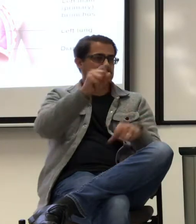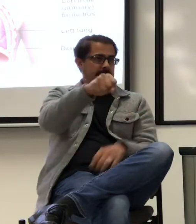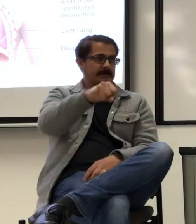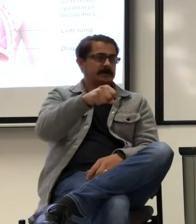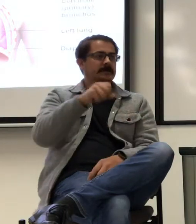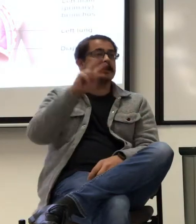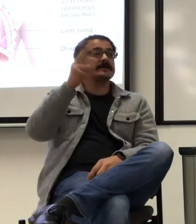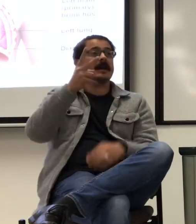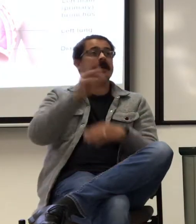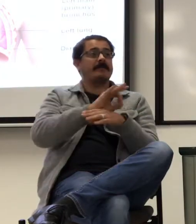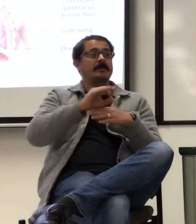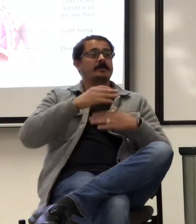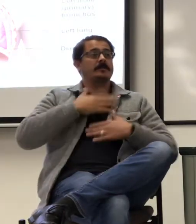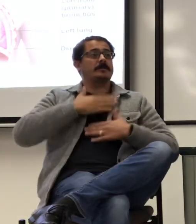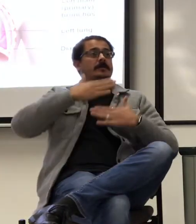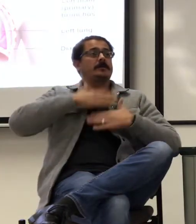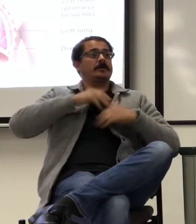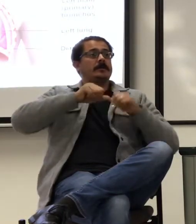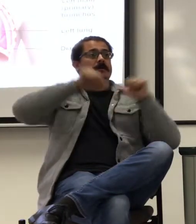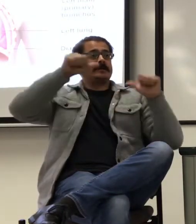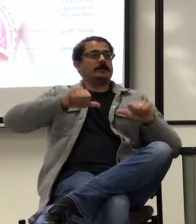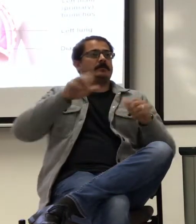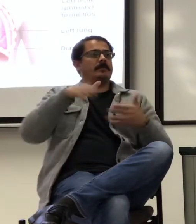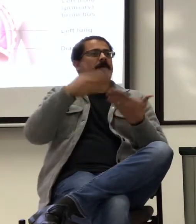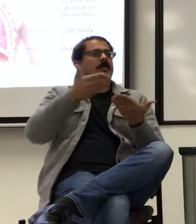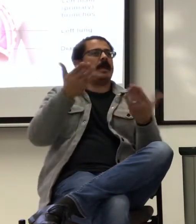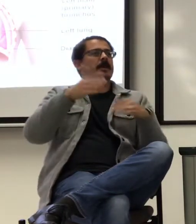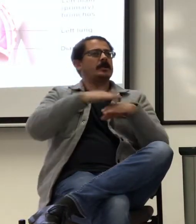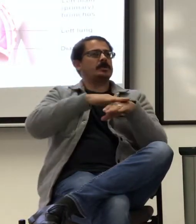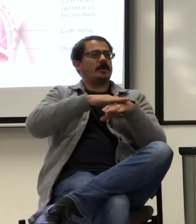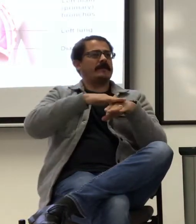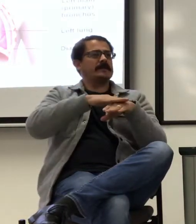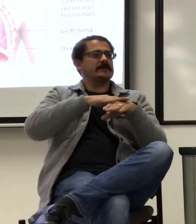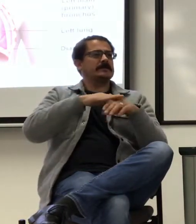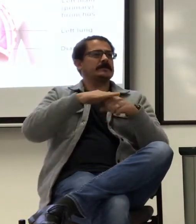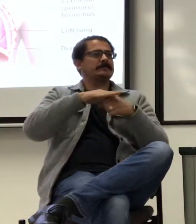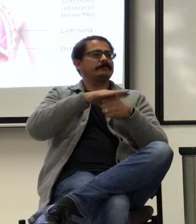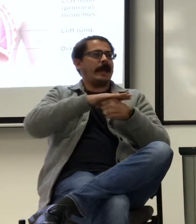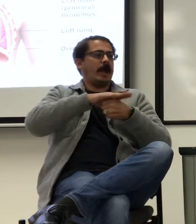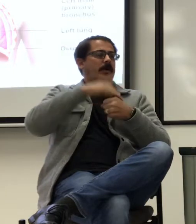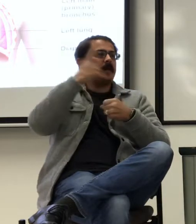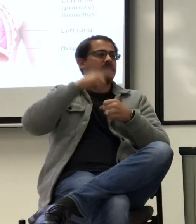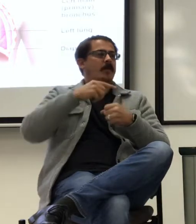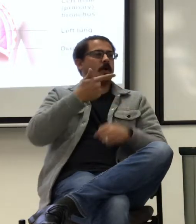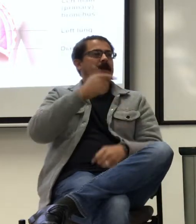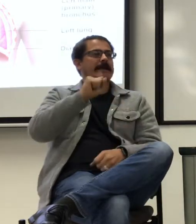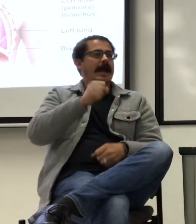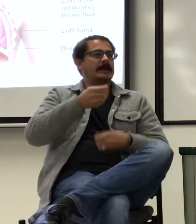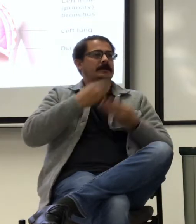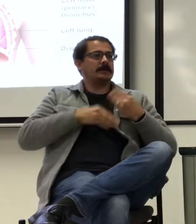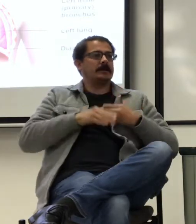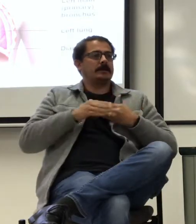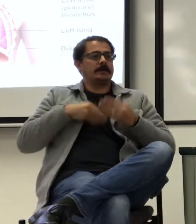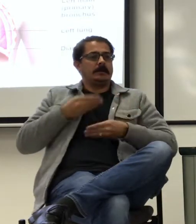that the respiratory system, it provides a lot of surface area for gas exchange.